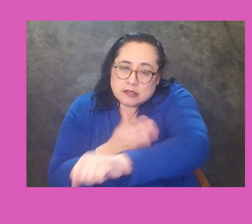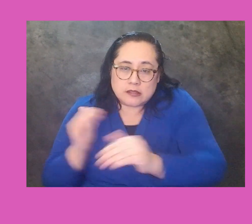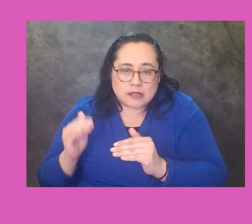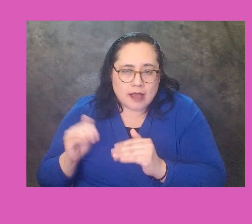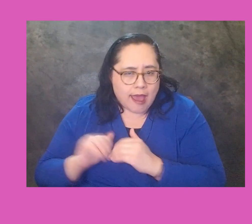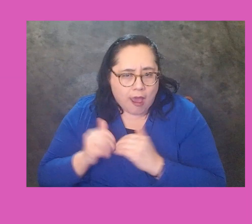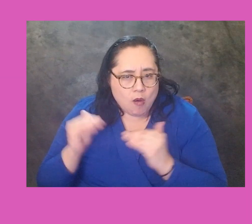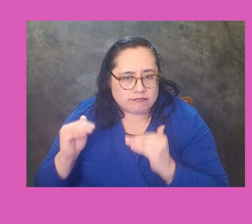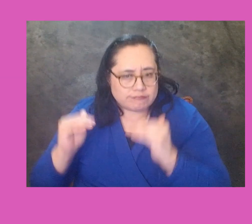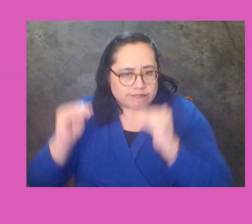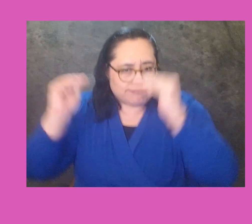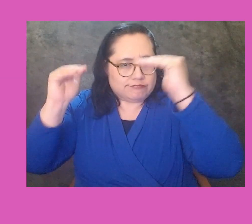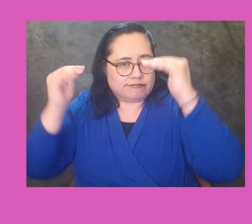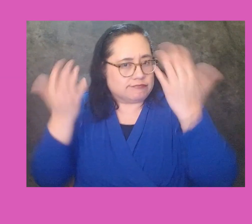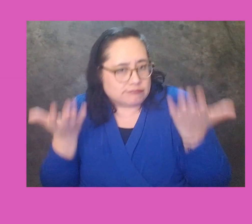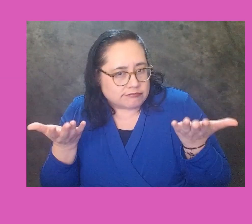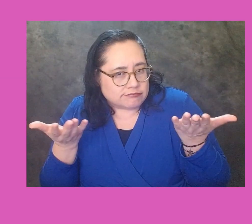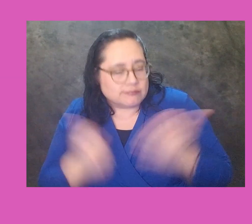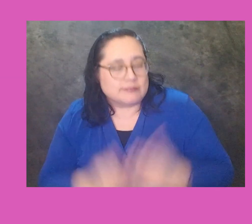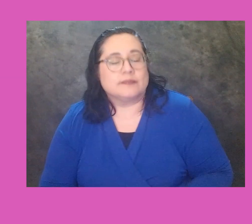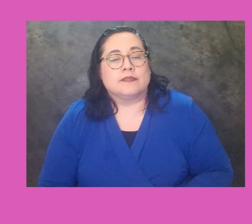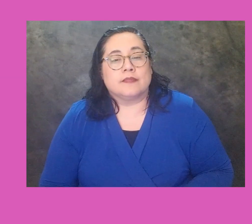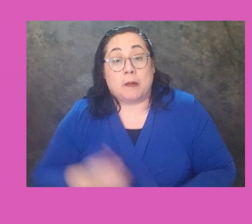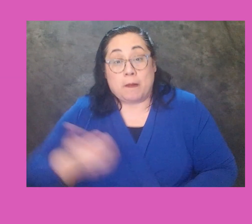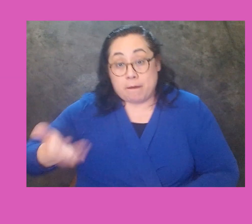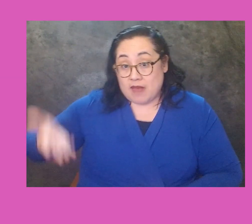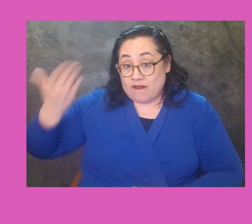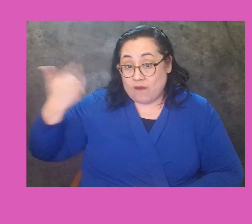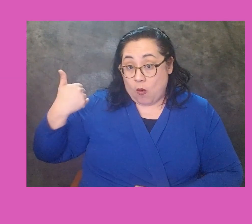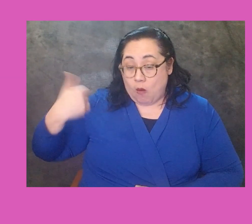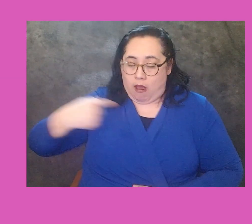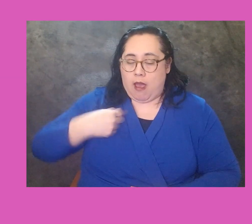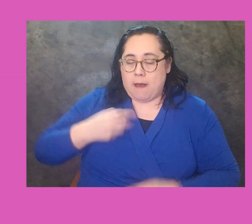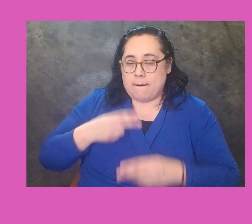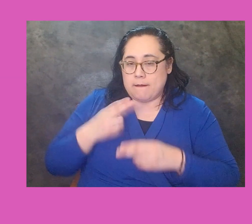your skills? How will you improve and advance?